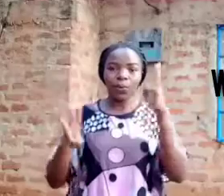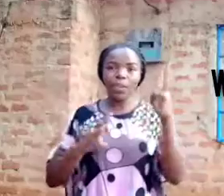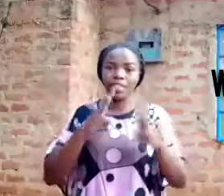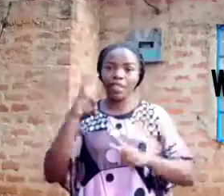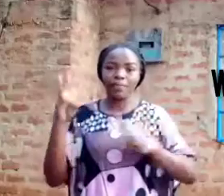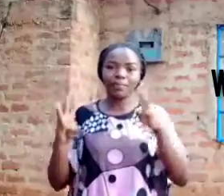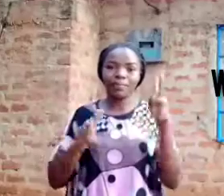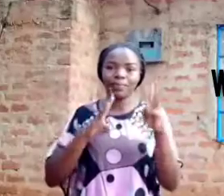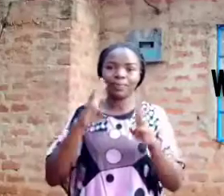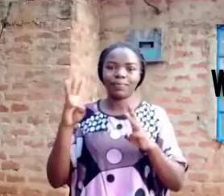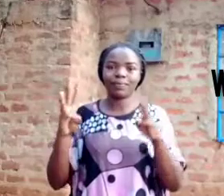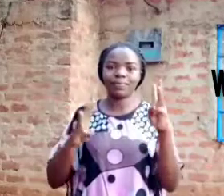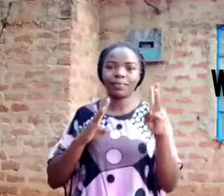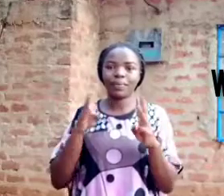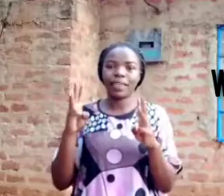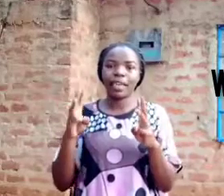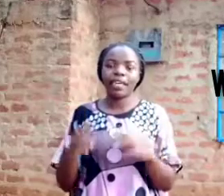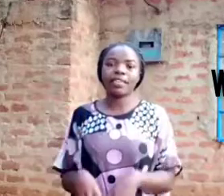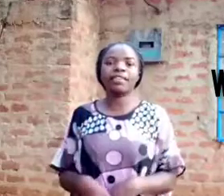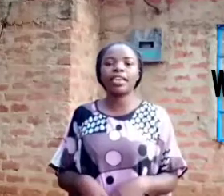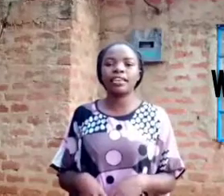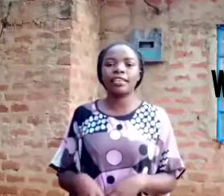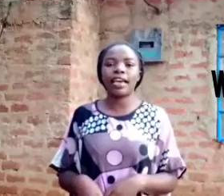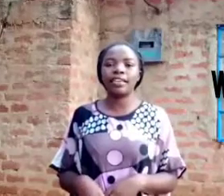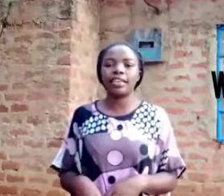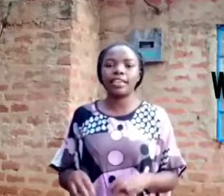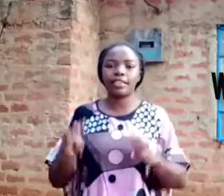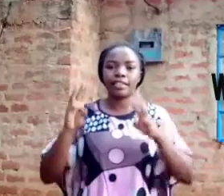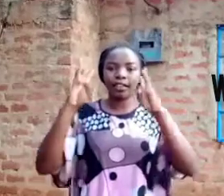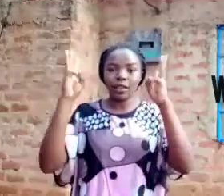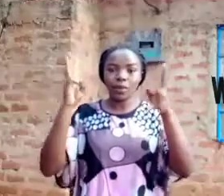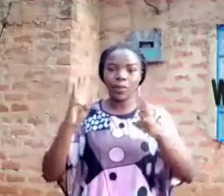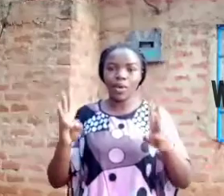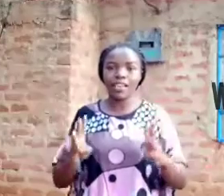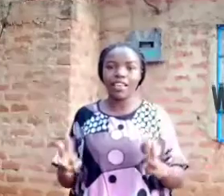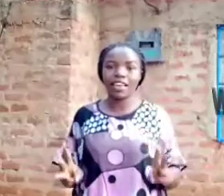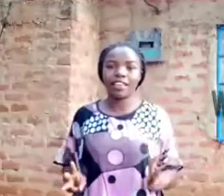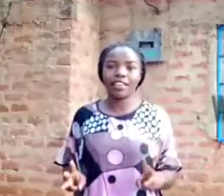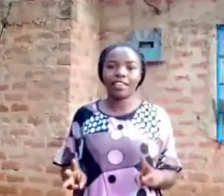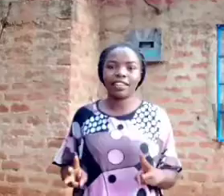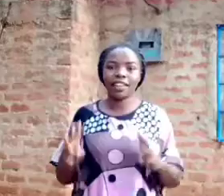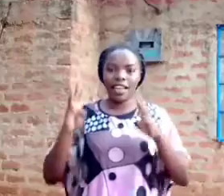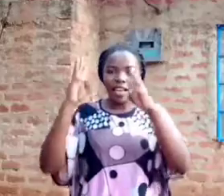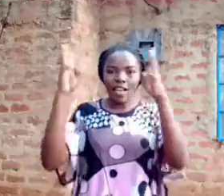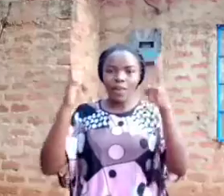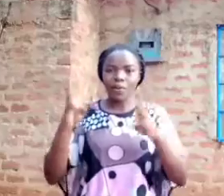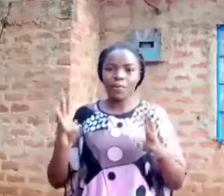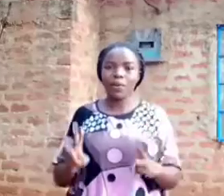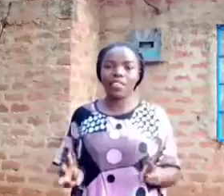weather. The second sign is weather. Weather.